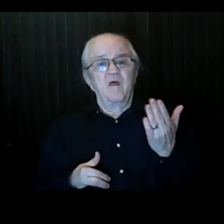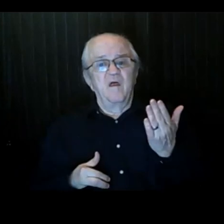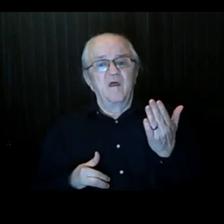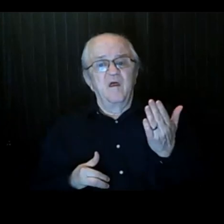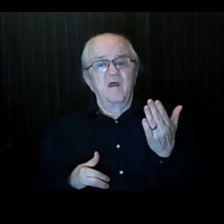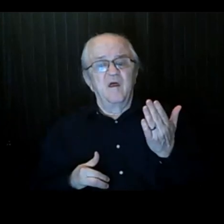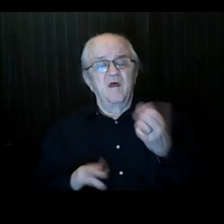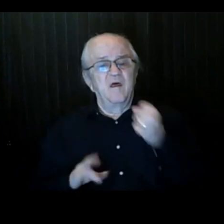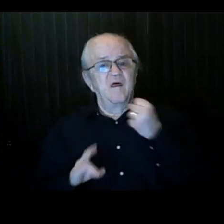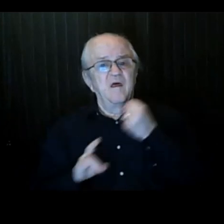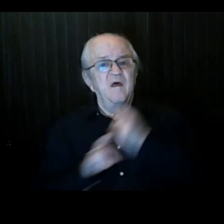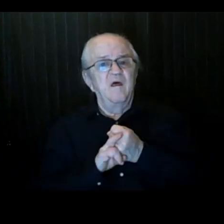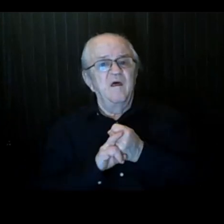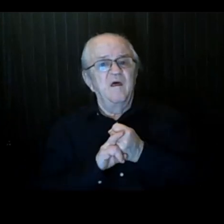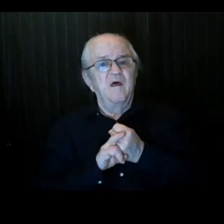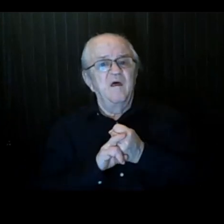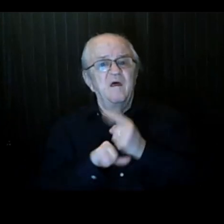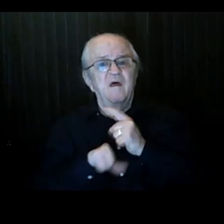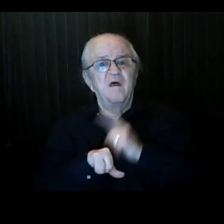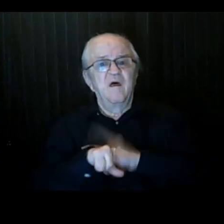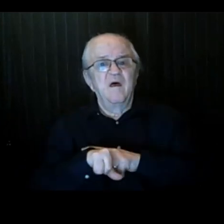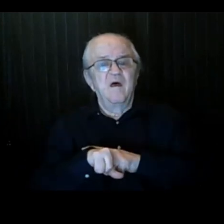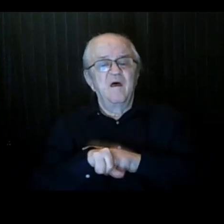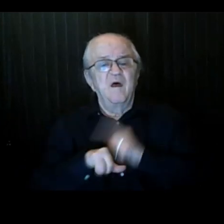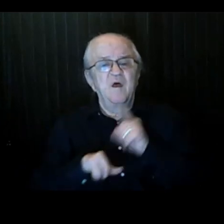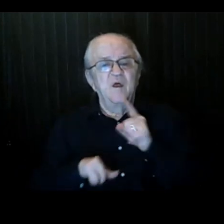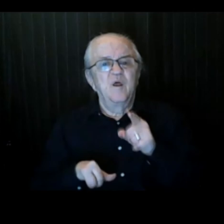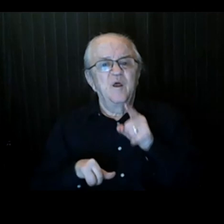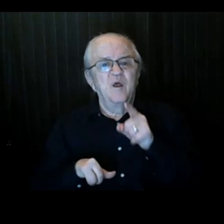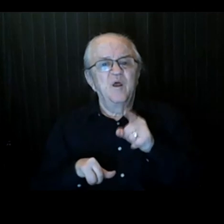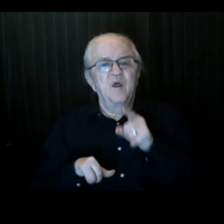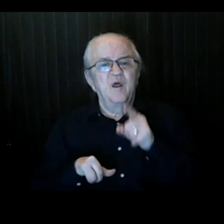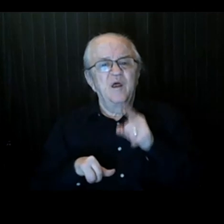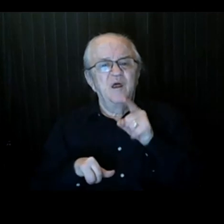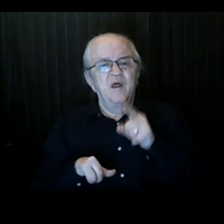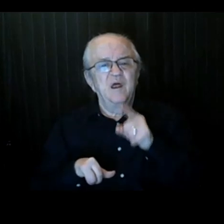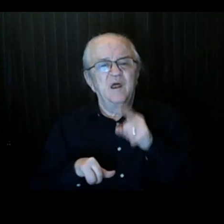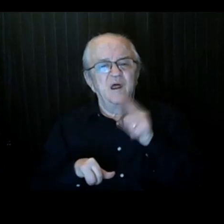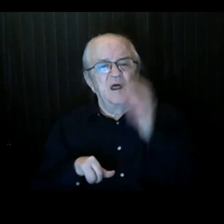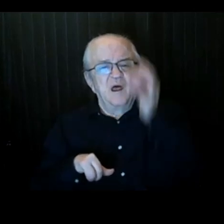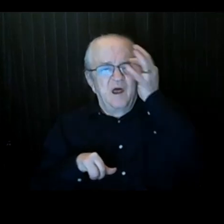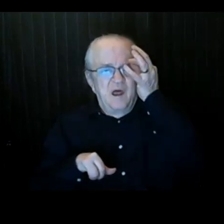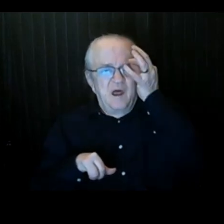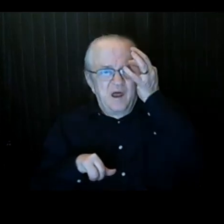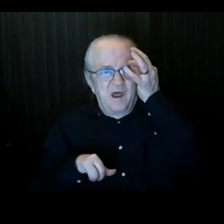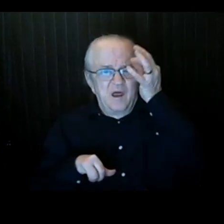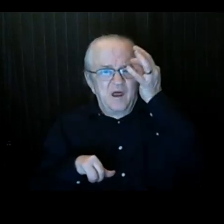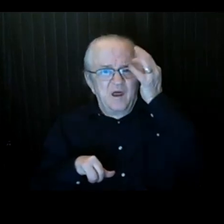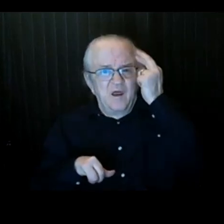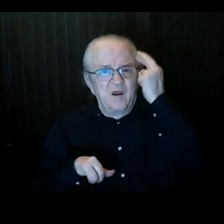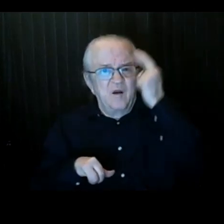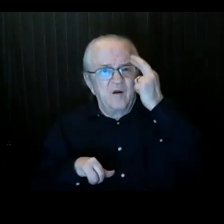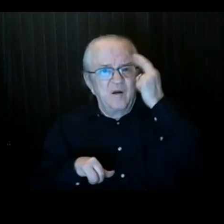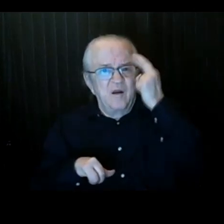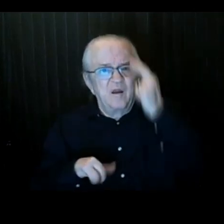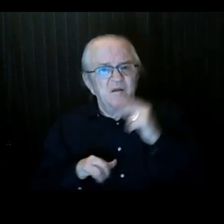And it was one of those times in your life where you're on the verge of realizing maybe you're not just a project manager